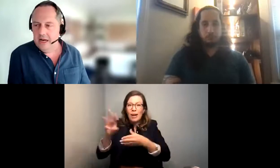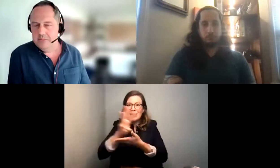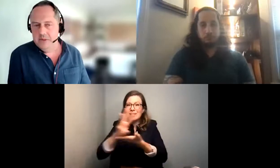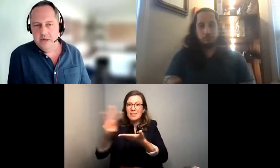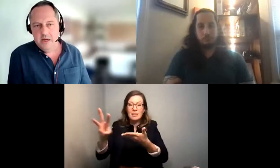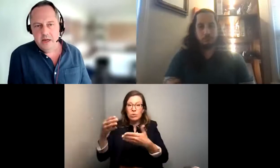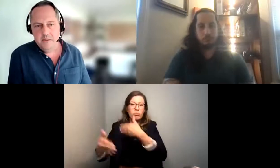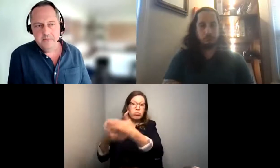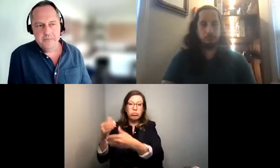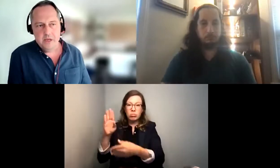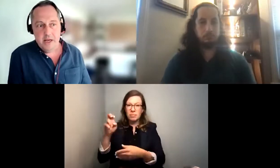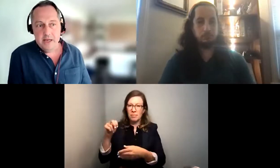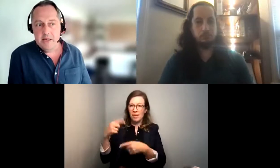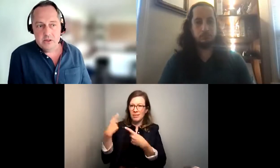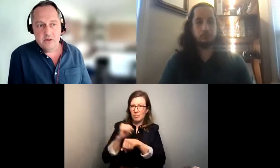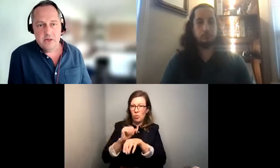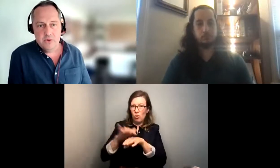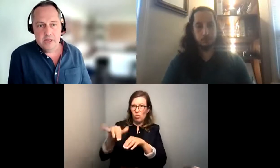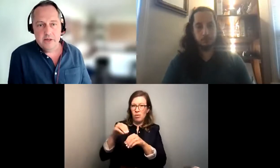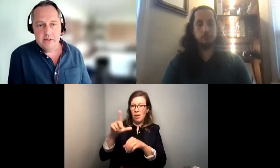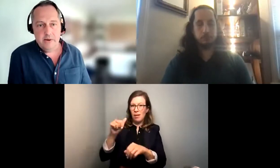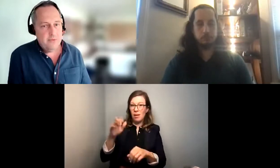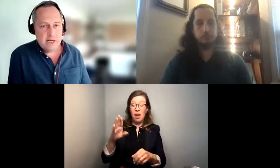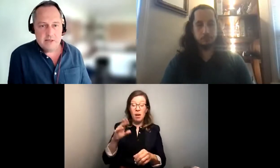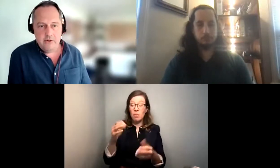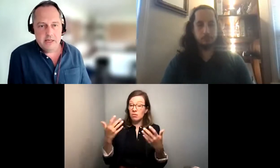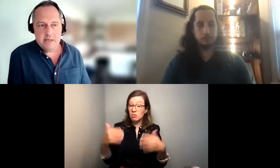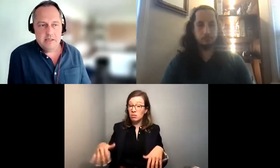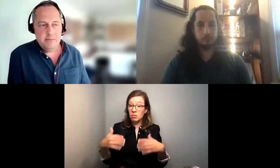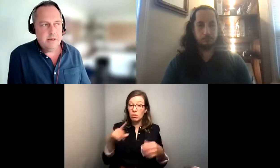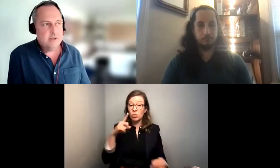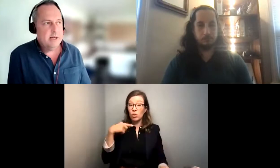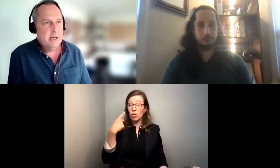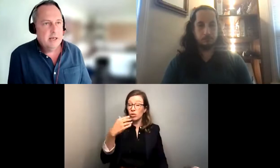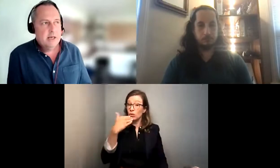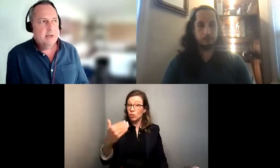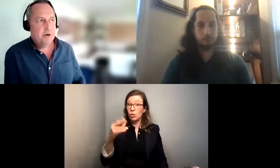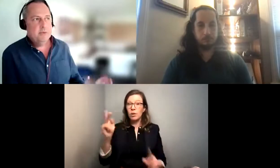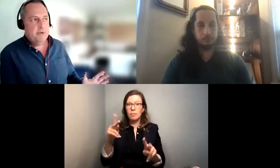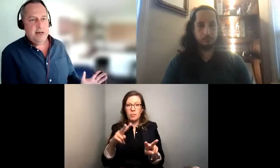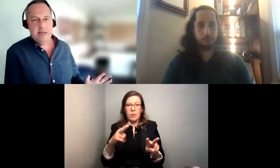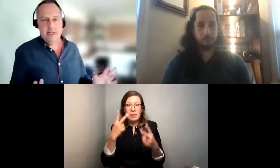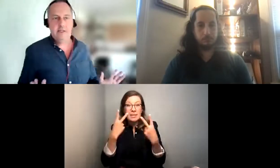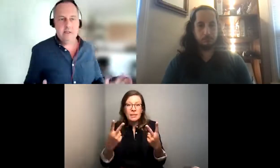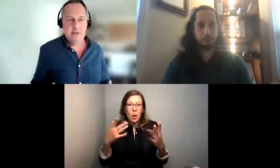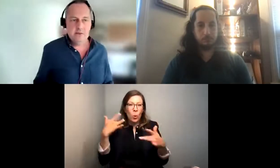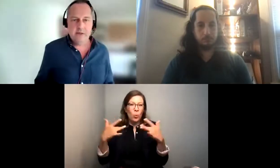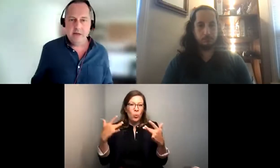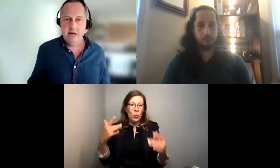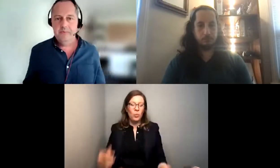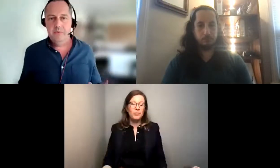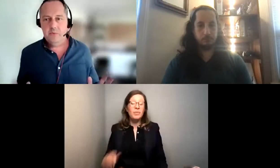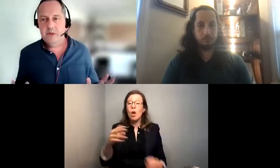in the lab, and it's looking really good now. Everyone gets very excited about it. The problem that we've had is to do